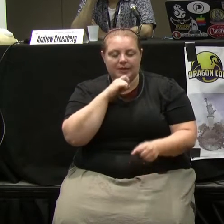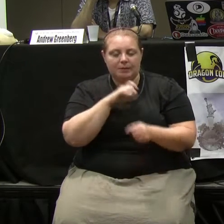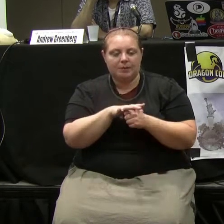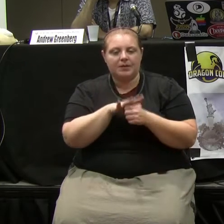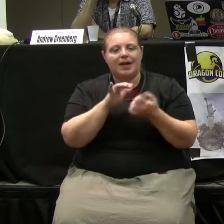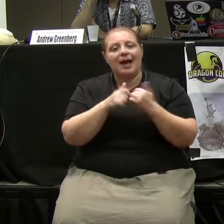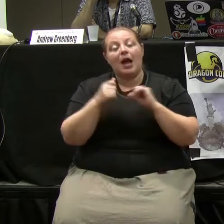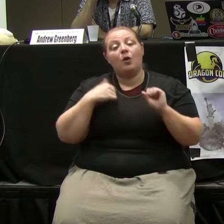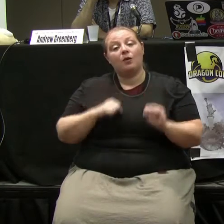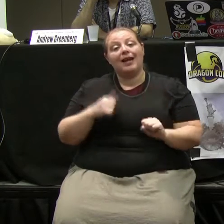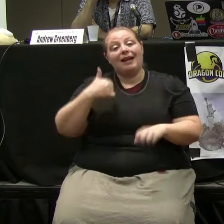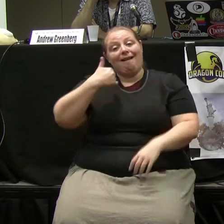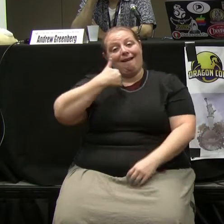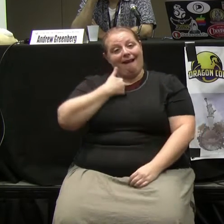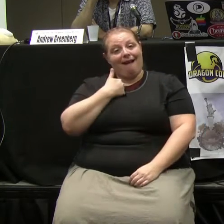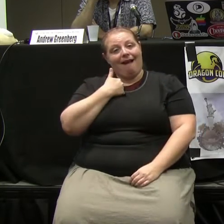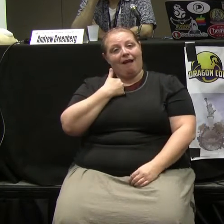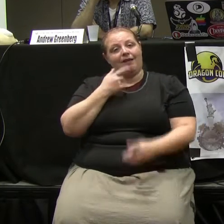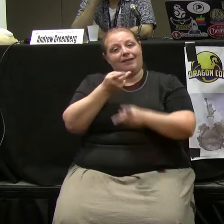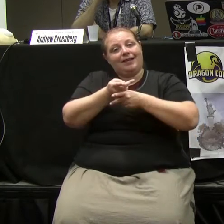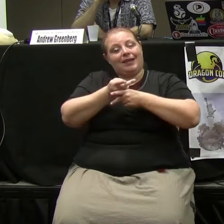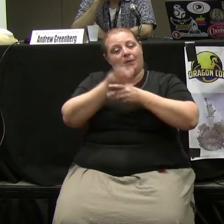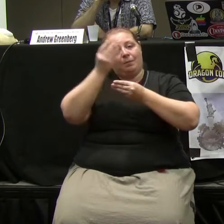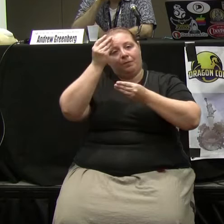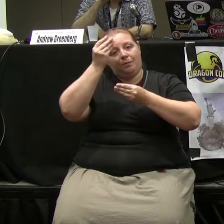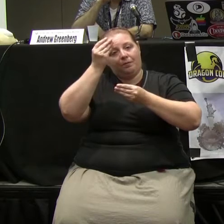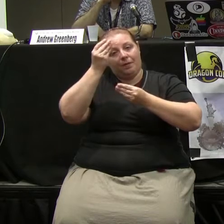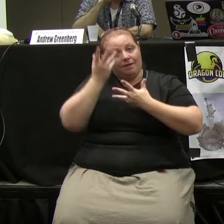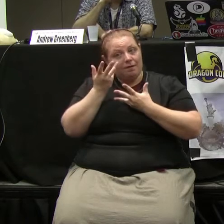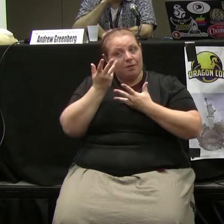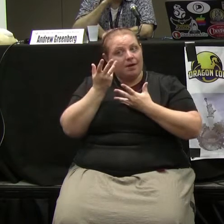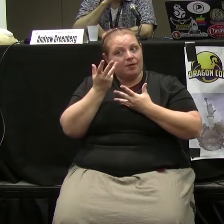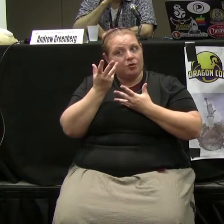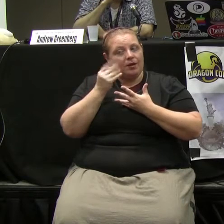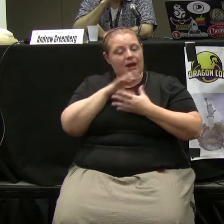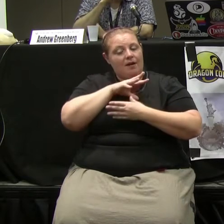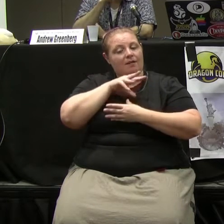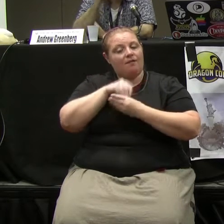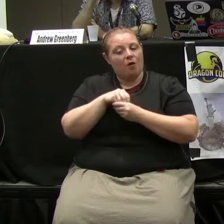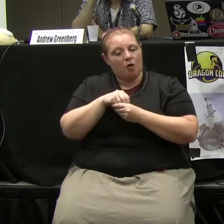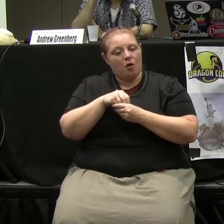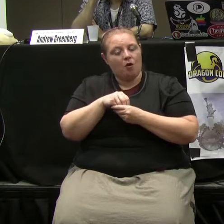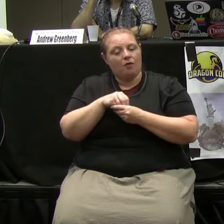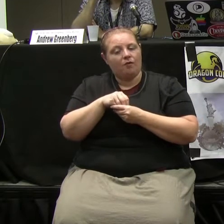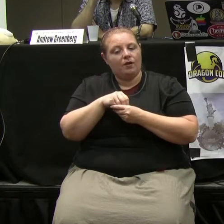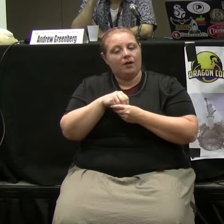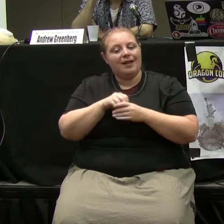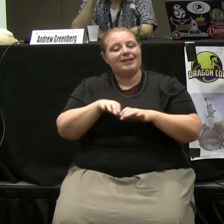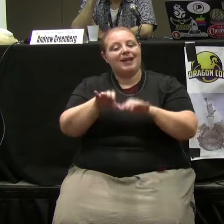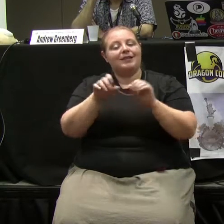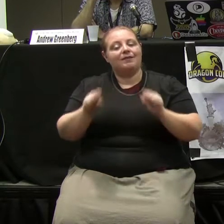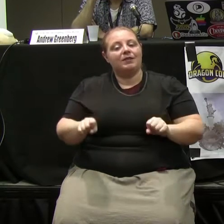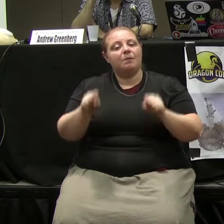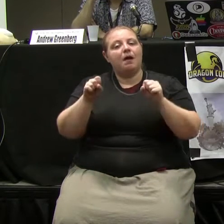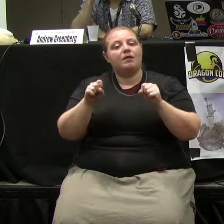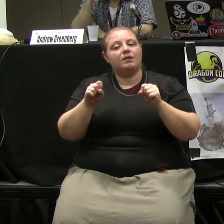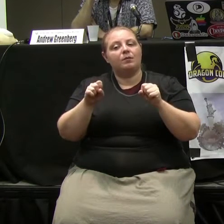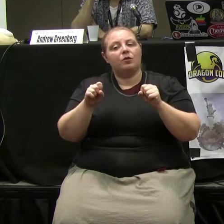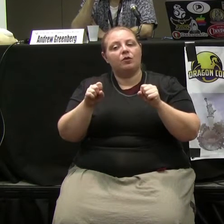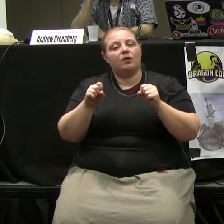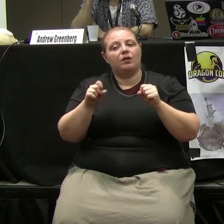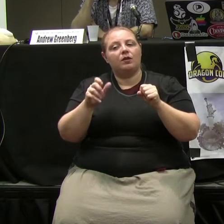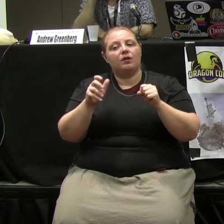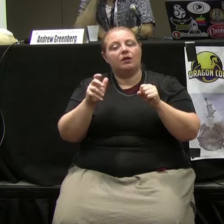would I stay informed and participate in a way that is as active as possible and, you